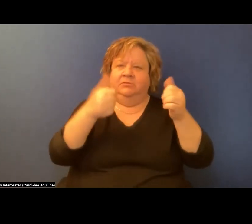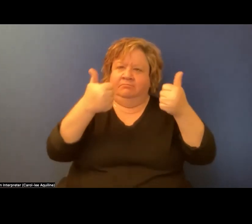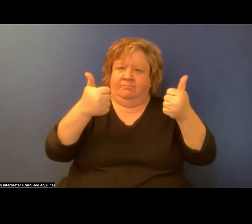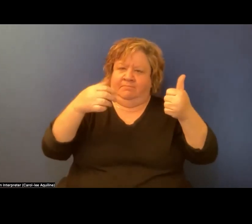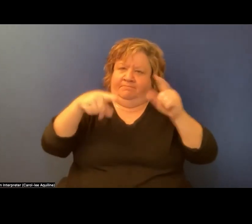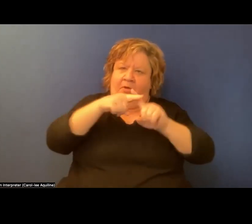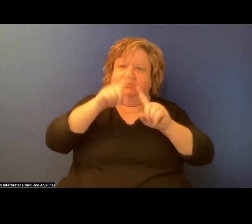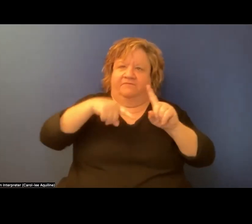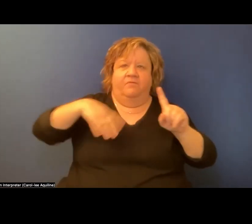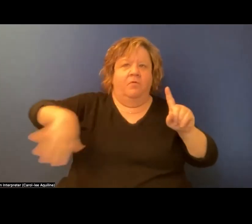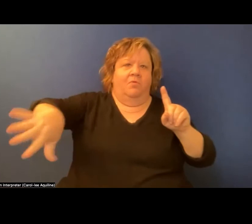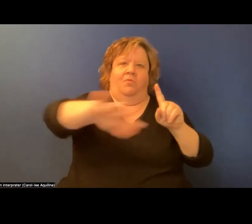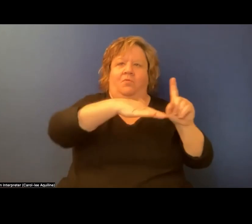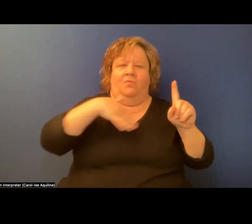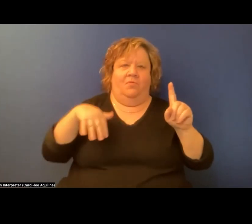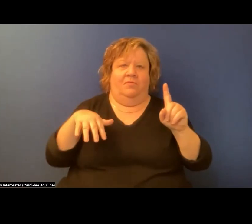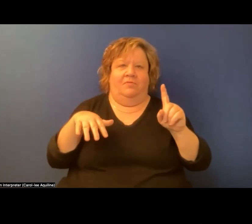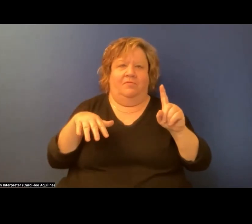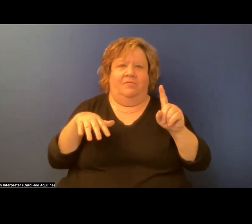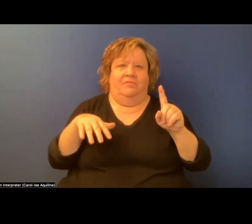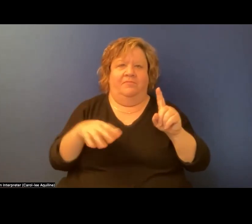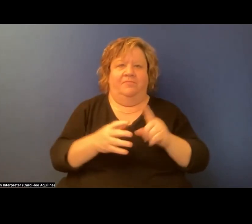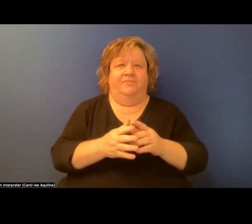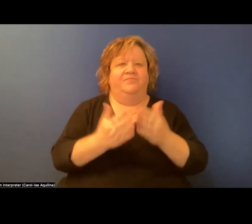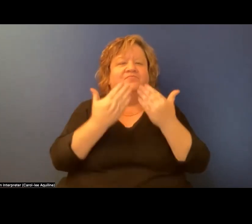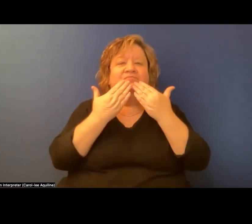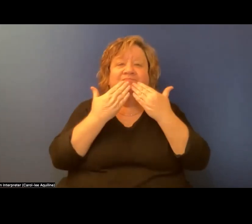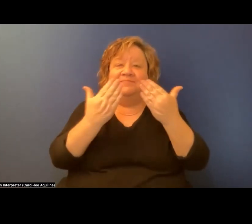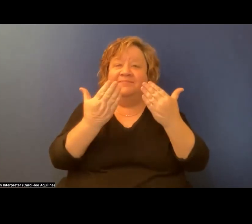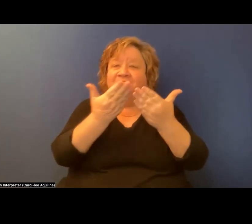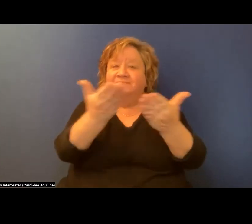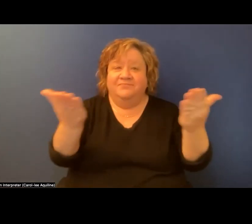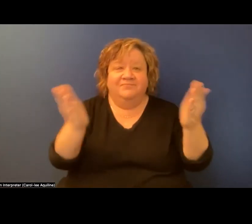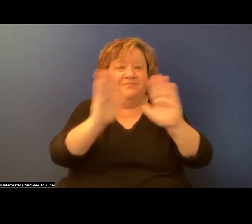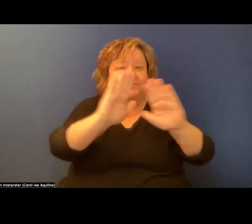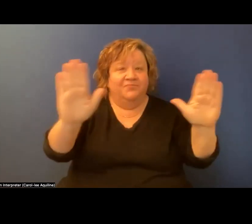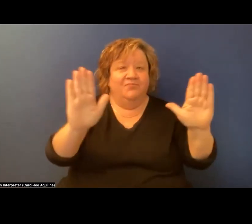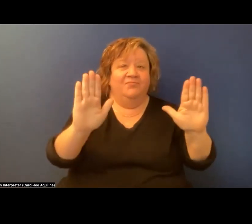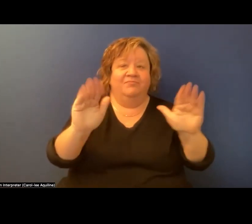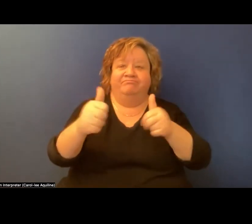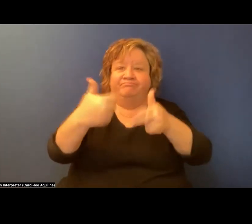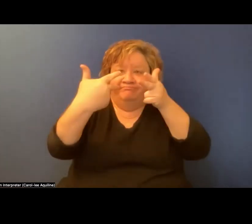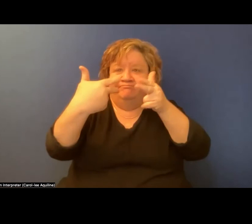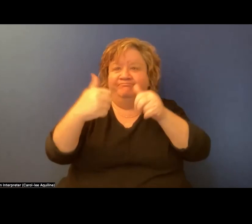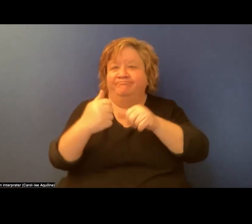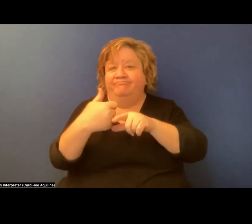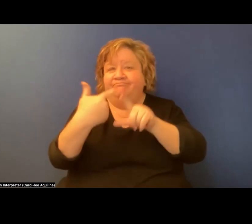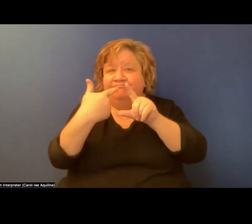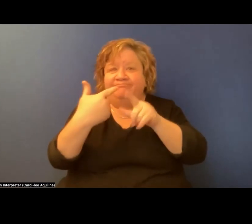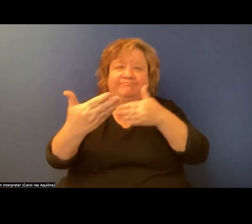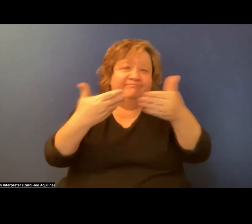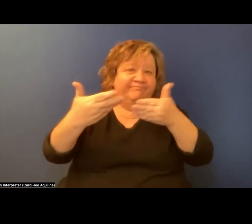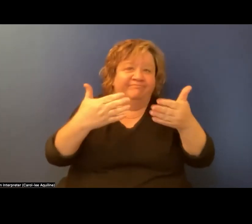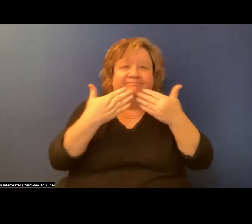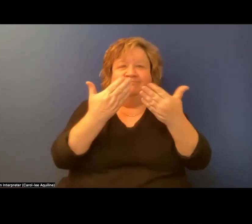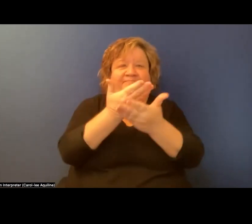the event today. Thank you very much for all your participation. Again, I would like to thanks to our